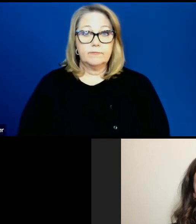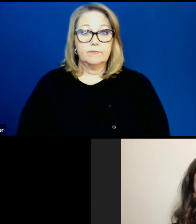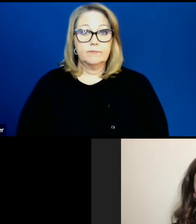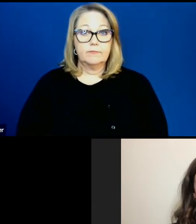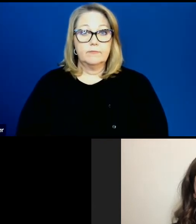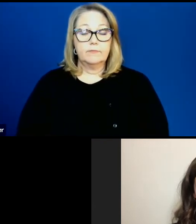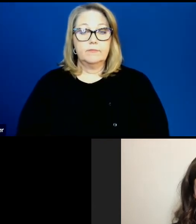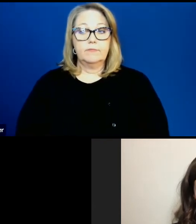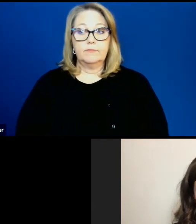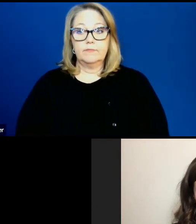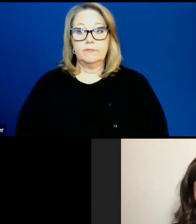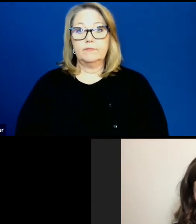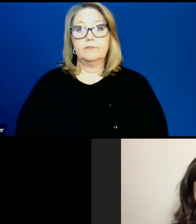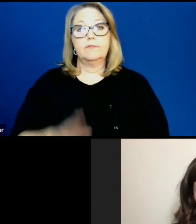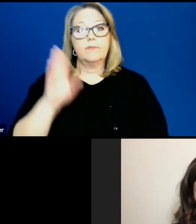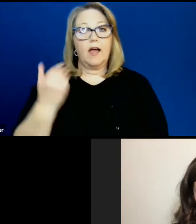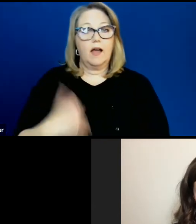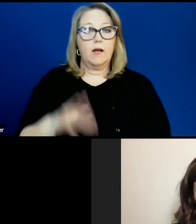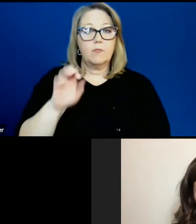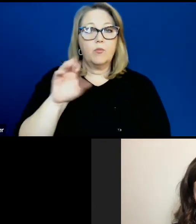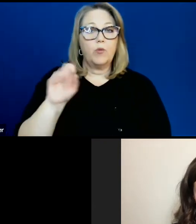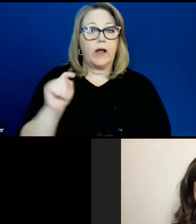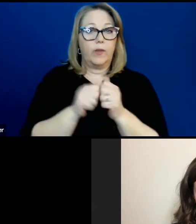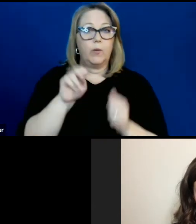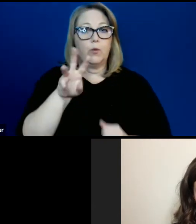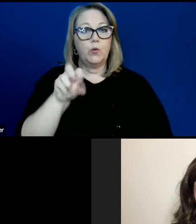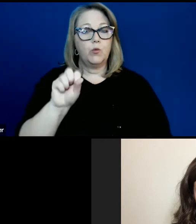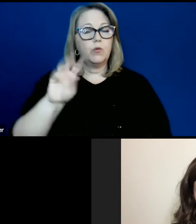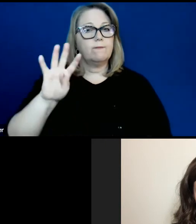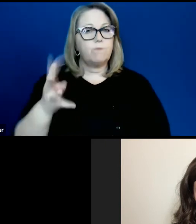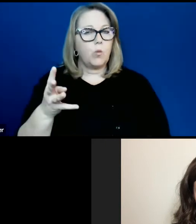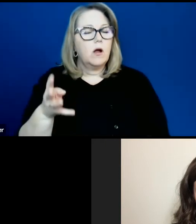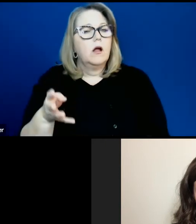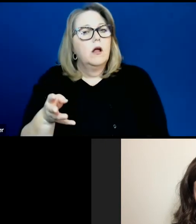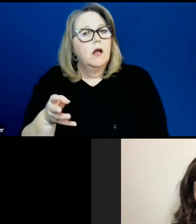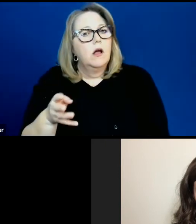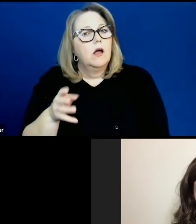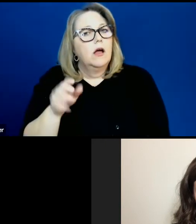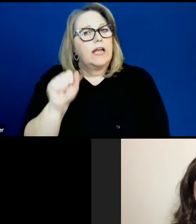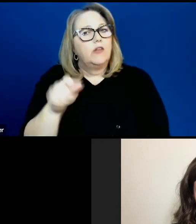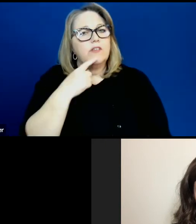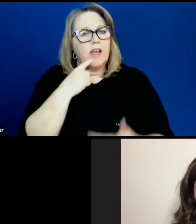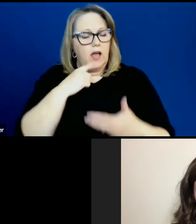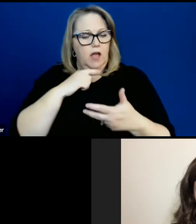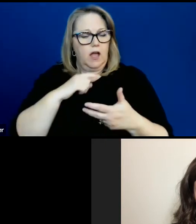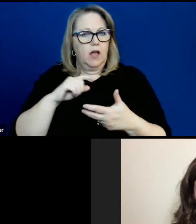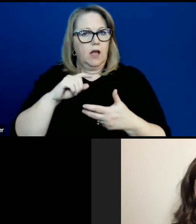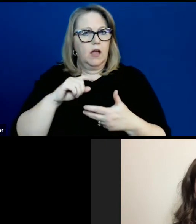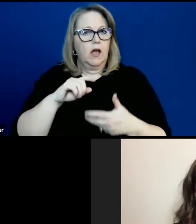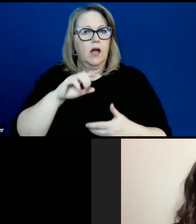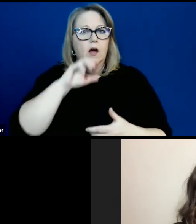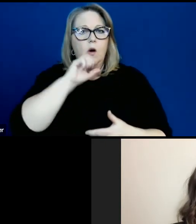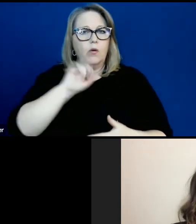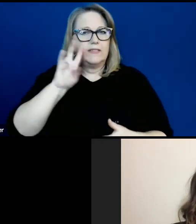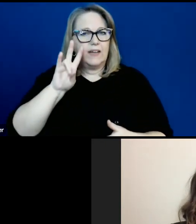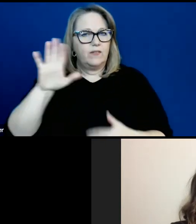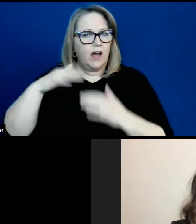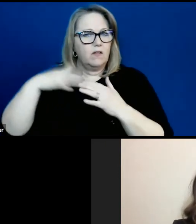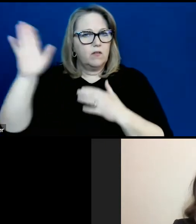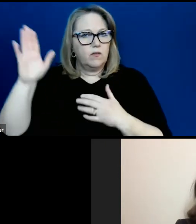All right. Thank you. Yeah, Brett Forrest with News 4 here. Could you clarify which tier that 75 and older group now falls under?